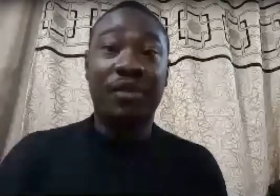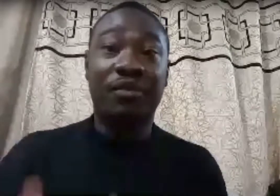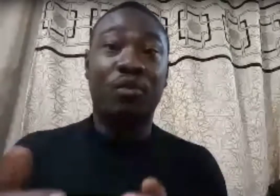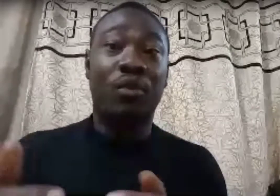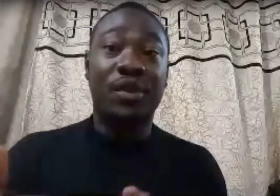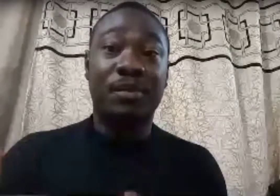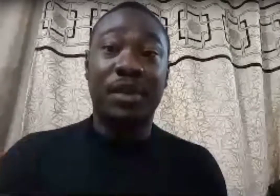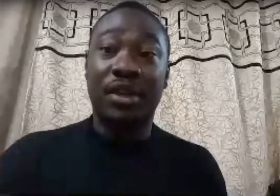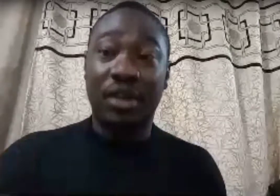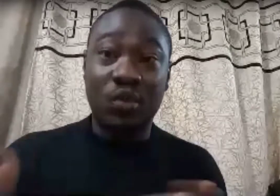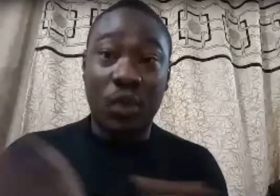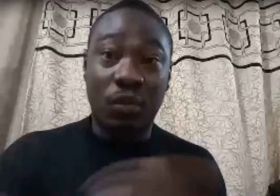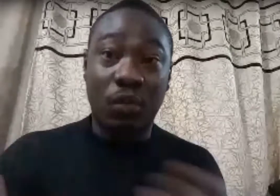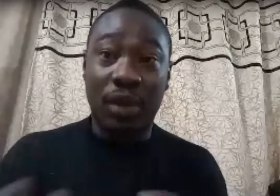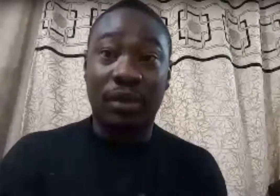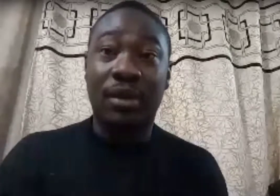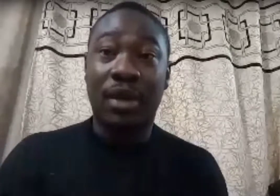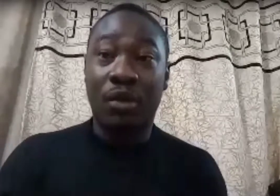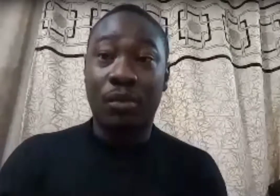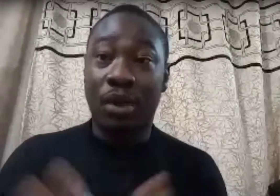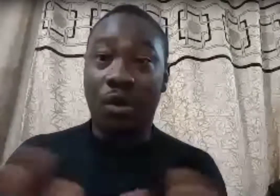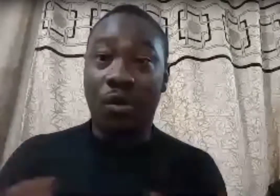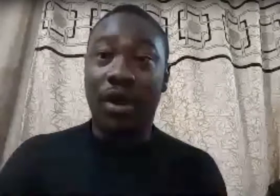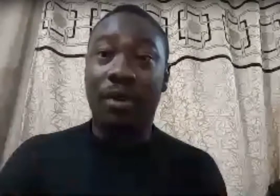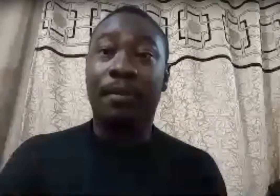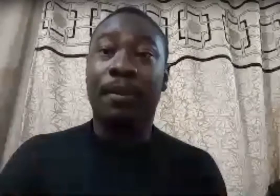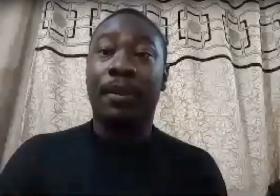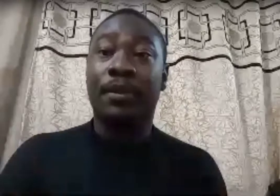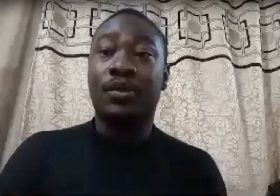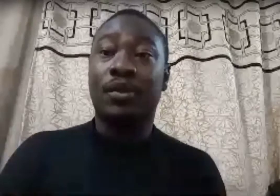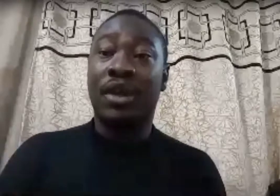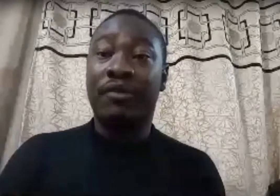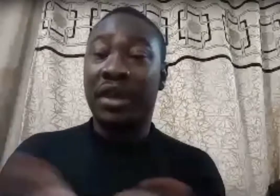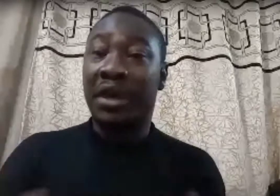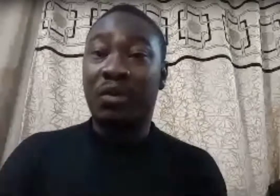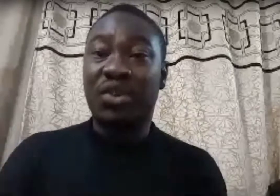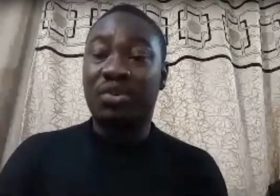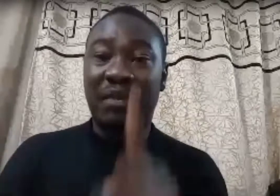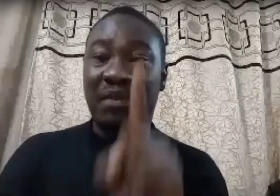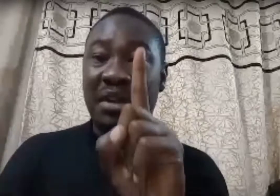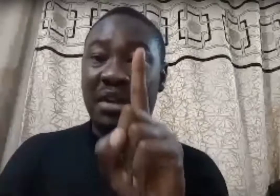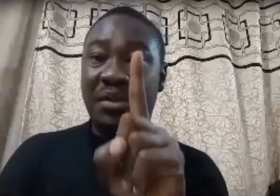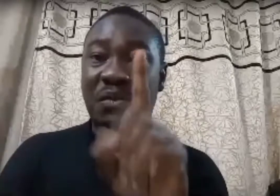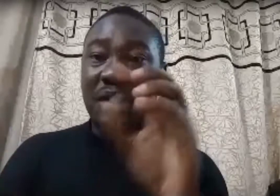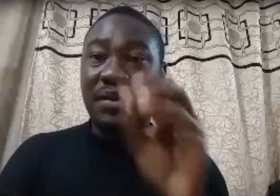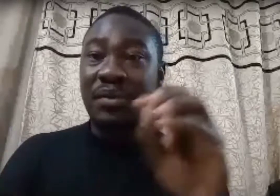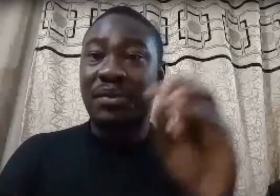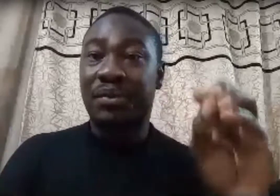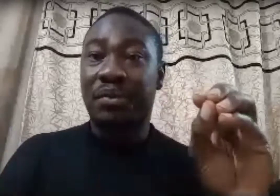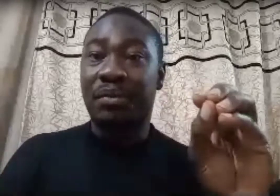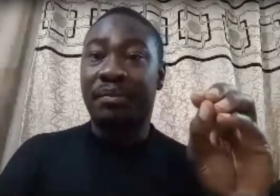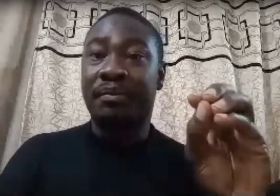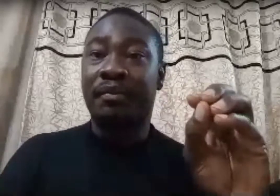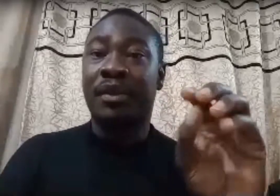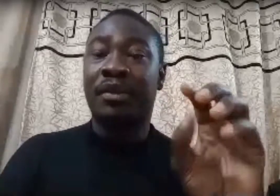aware. So in everyday language, you might find this 1, 0, 0. But professionally, this is how 100 is